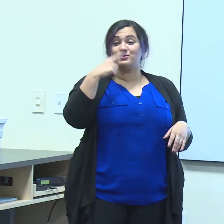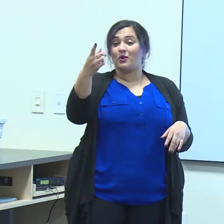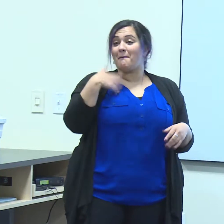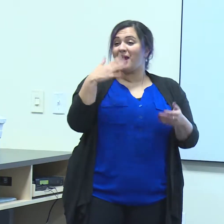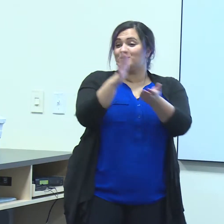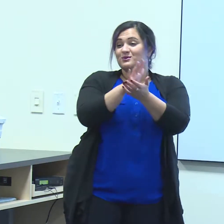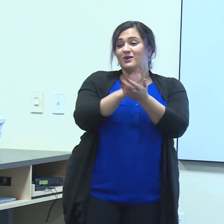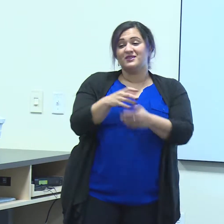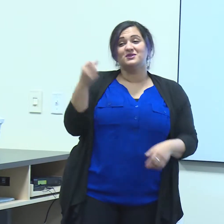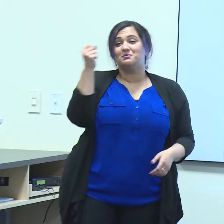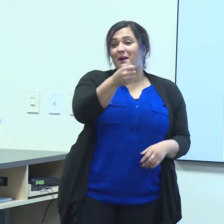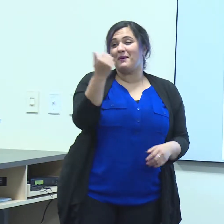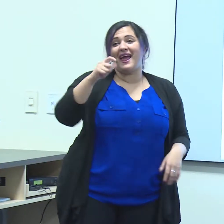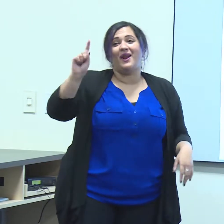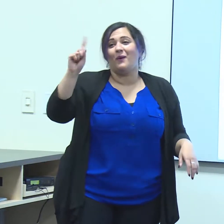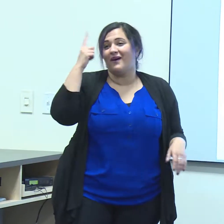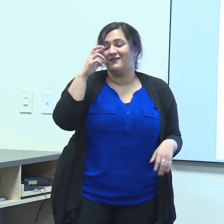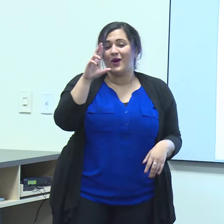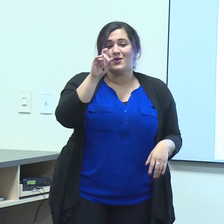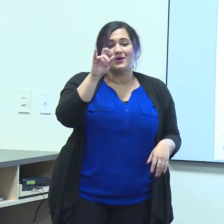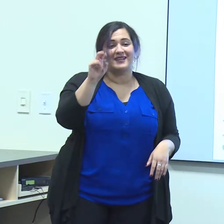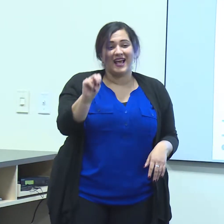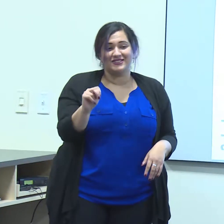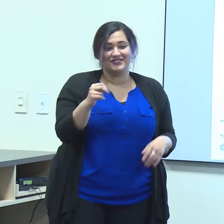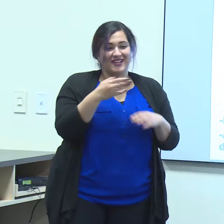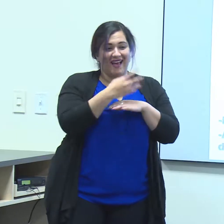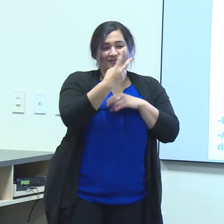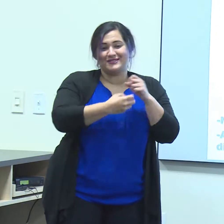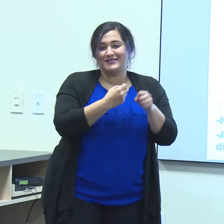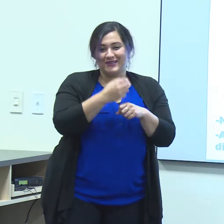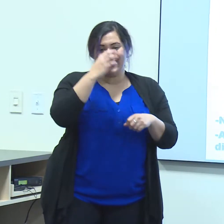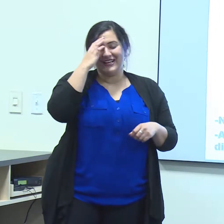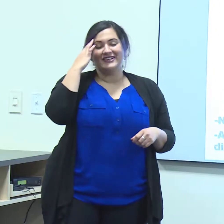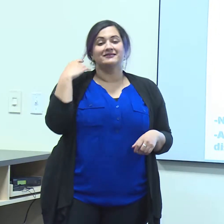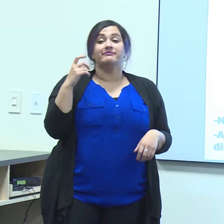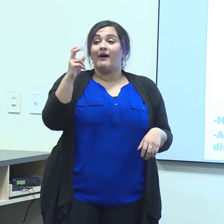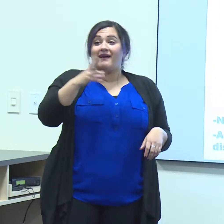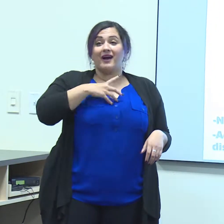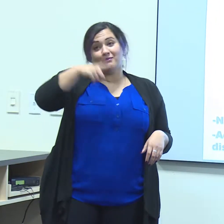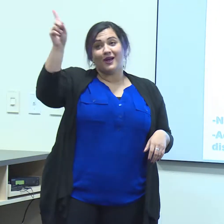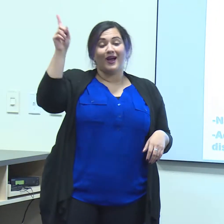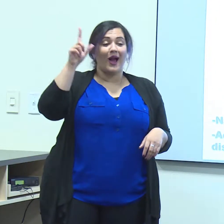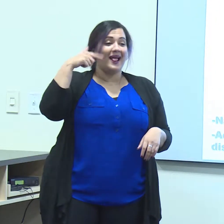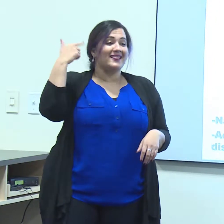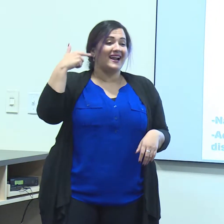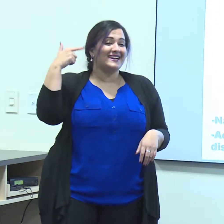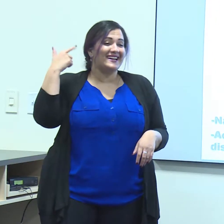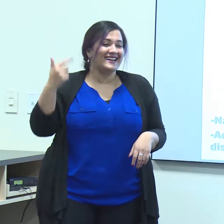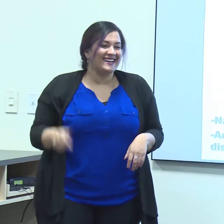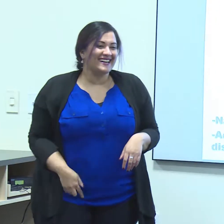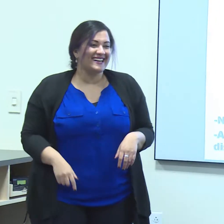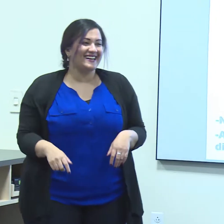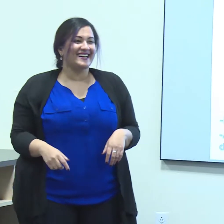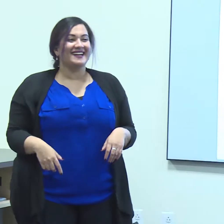I told my school to please just put me anywhere for a rotation after the 2 years. So they said, fine, we'll send you to